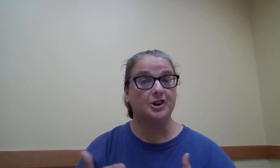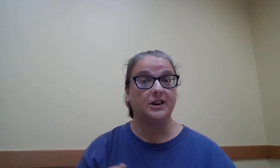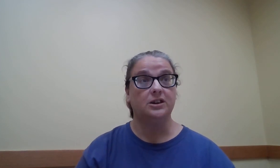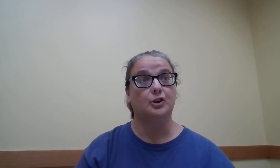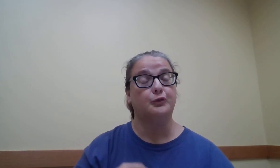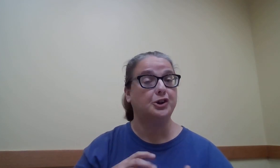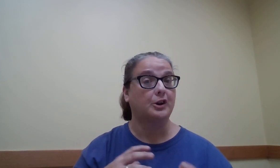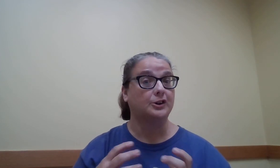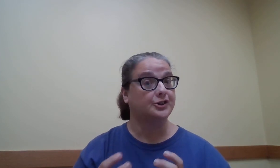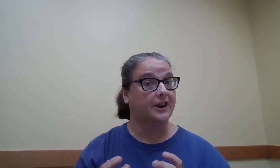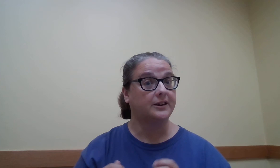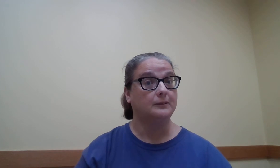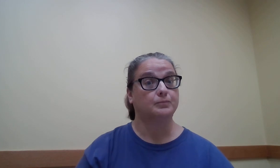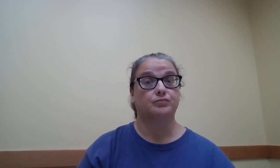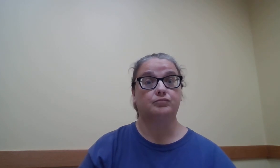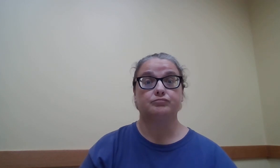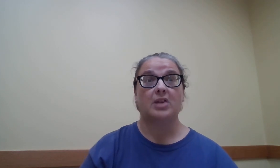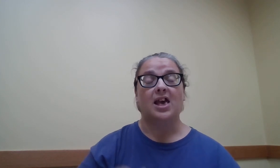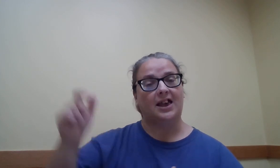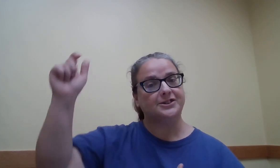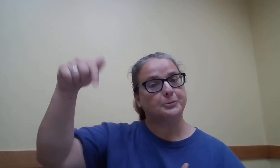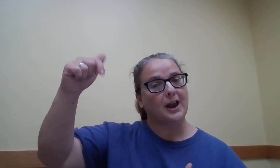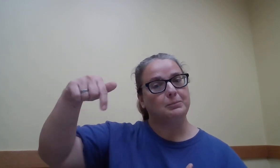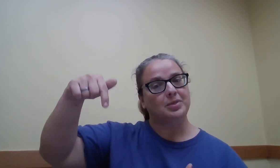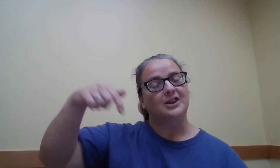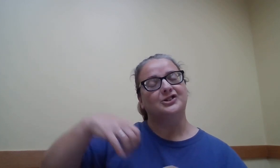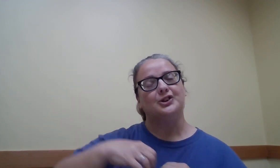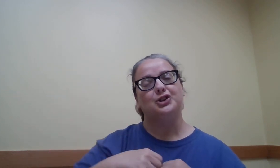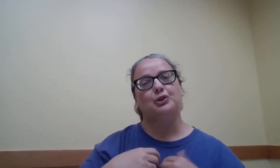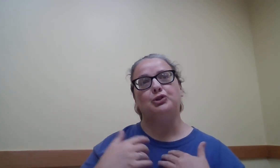sufficiently, you know, for you to understand it. And subscribe so you